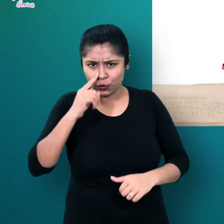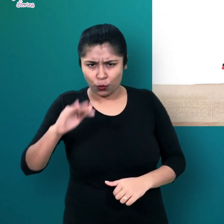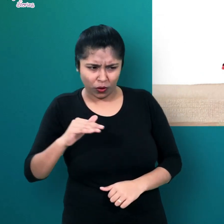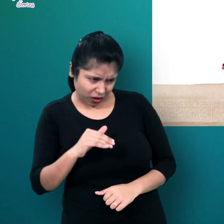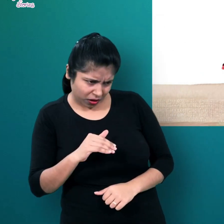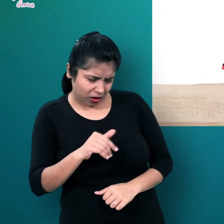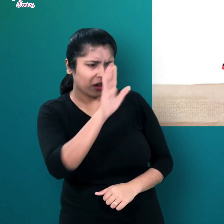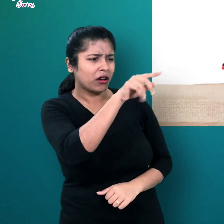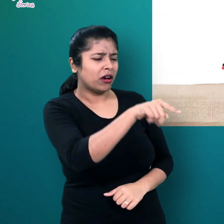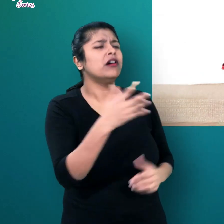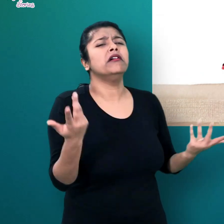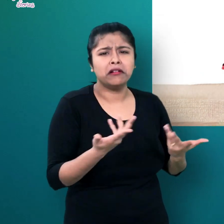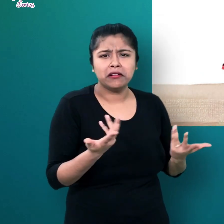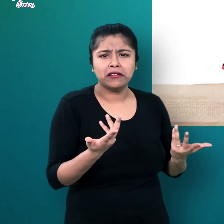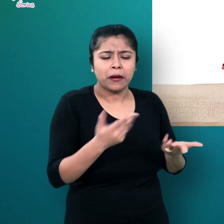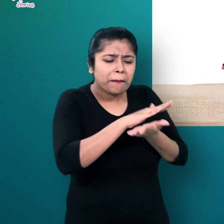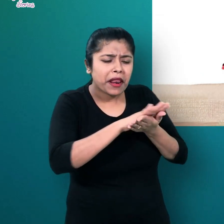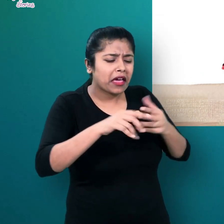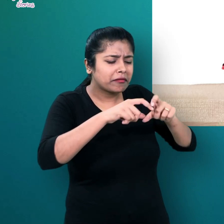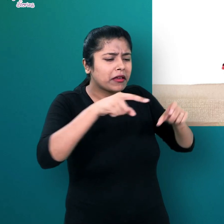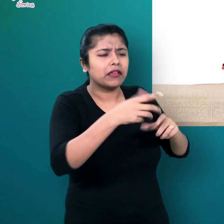"What is this?" Manju asked.